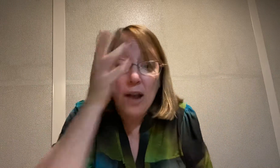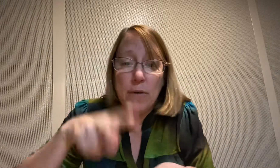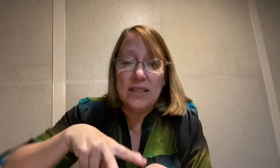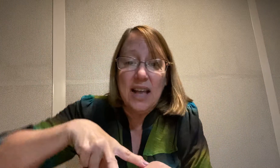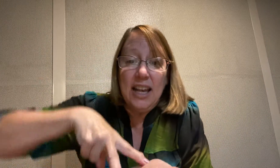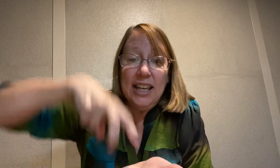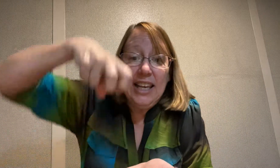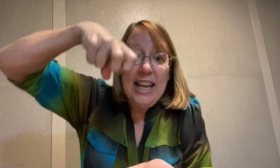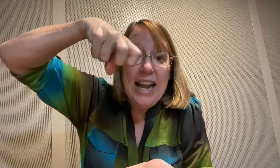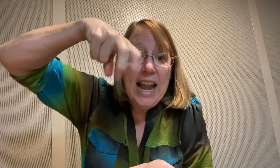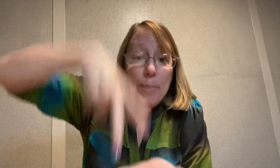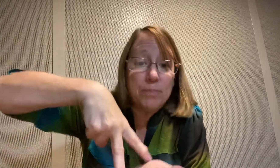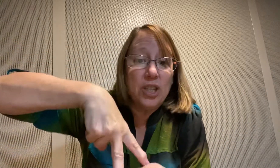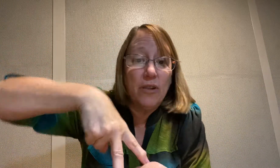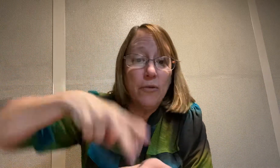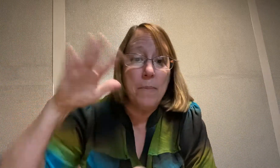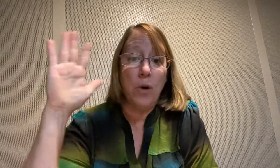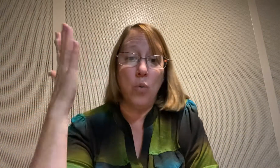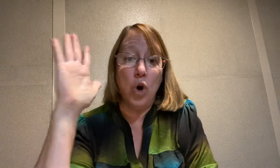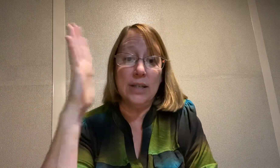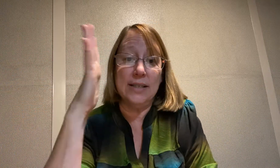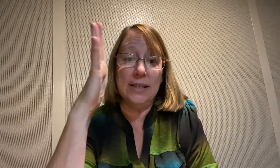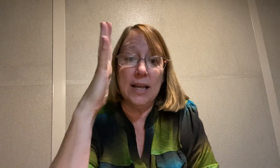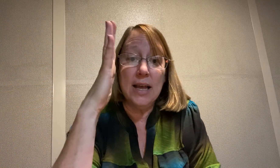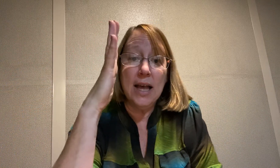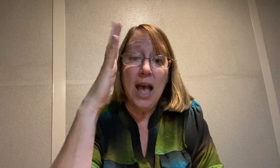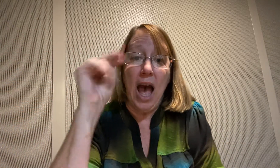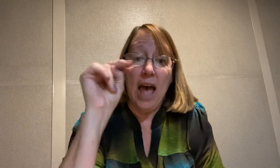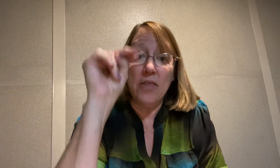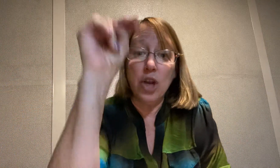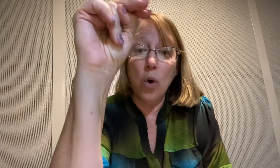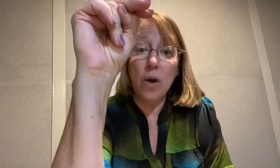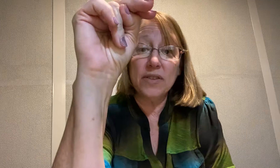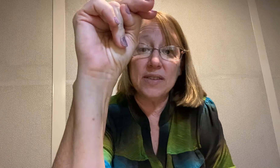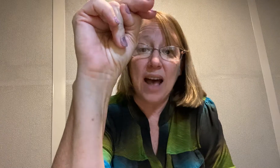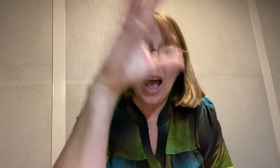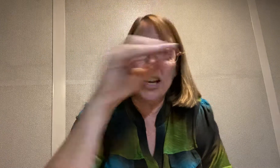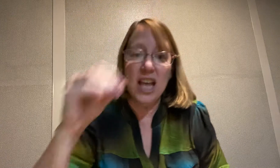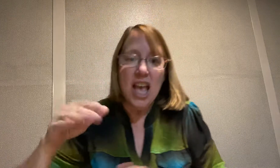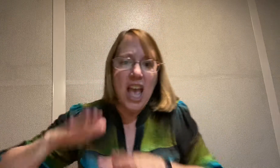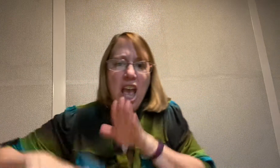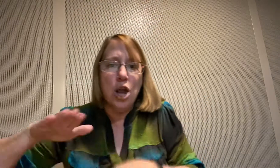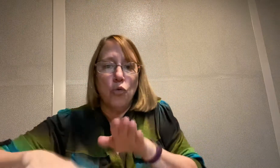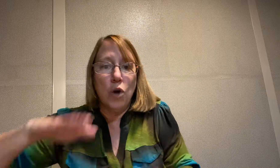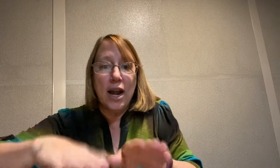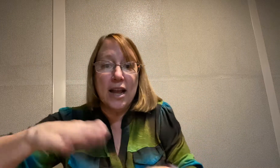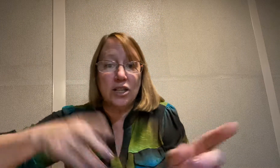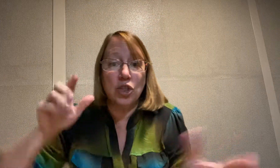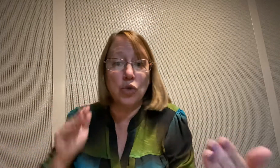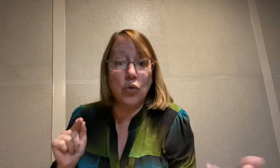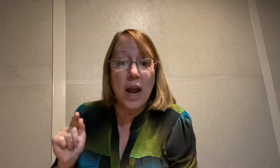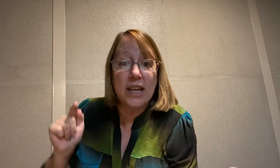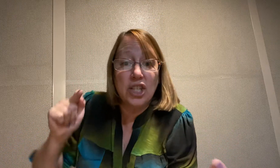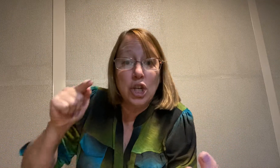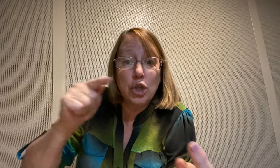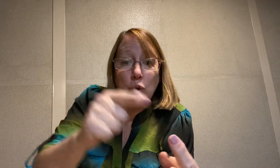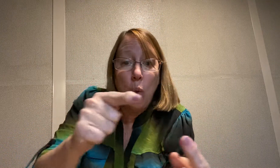pirates leaped from the woods on the north side and ran straight